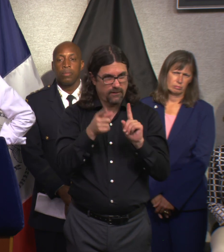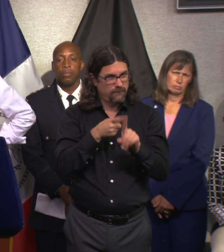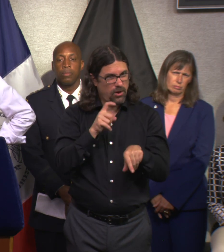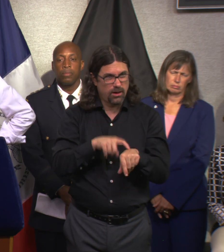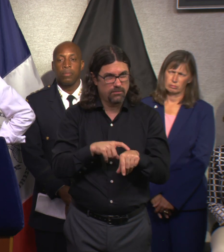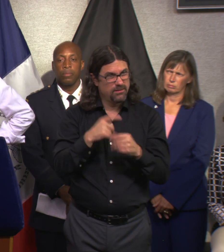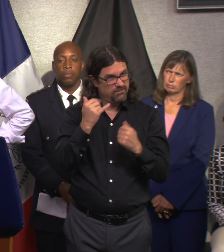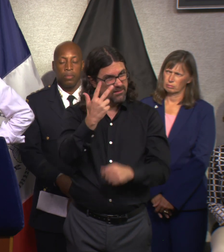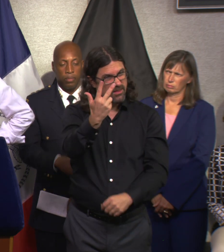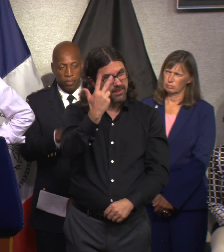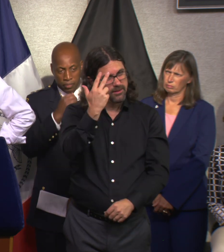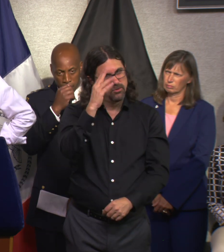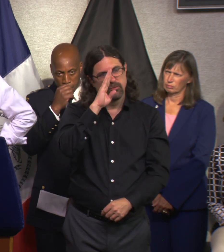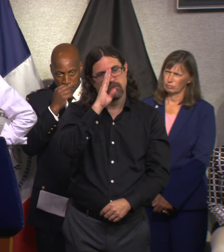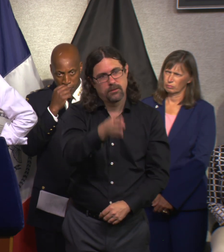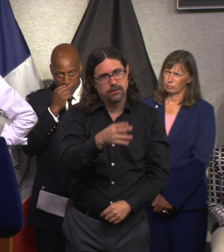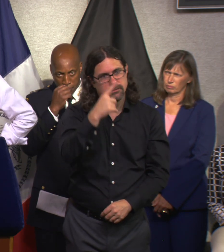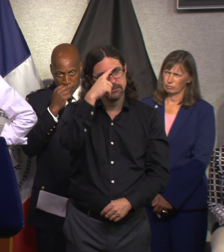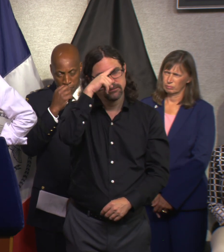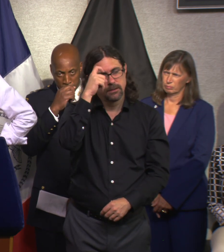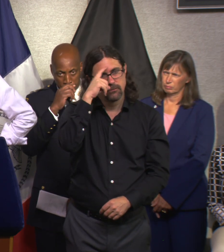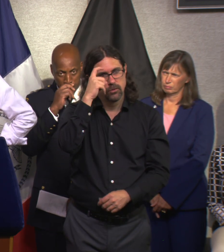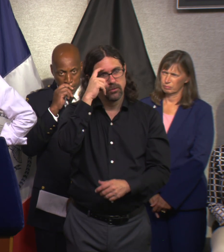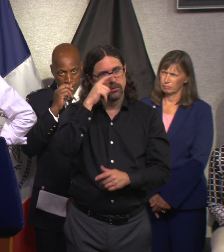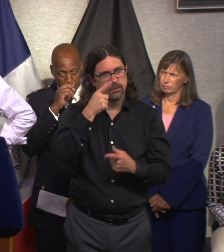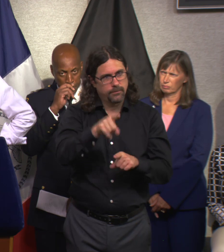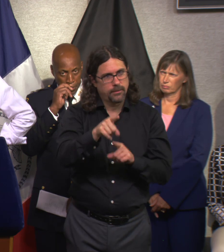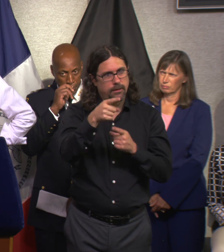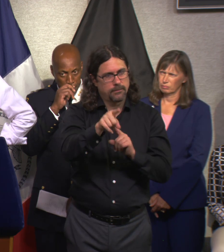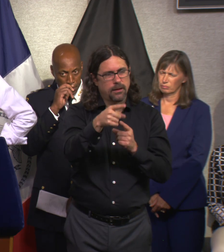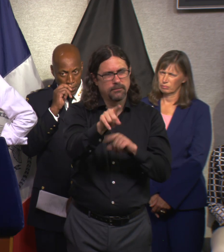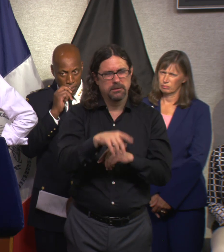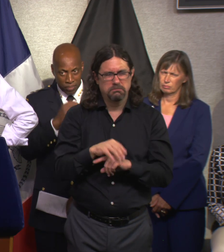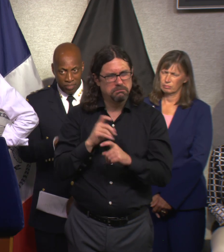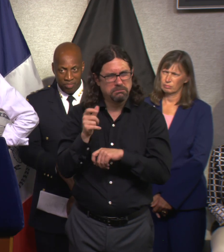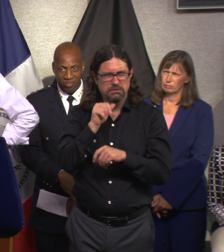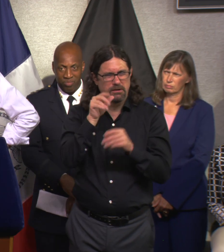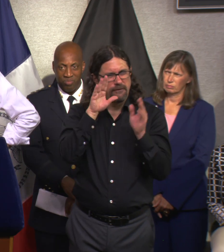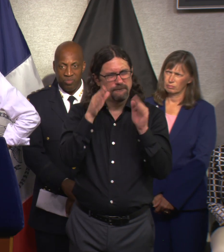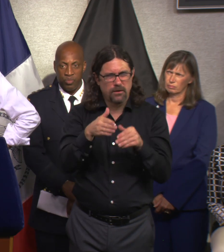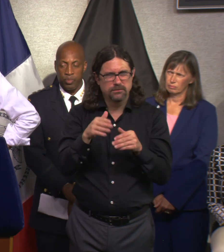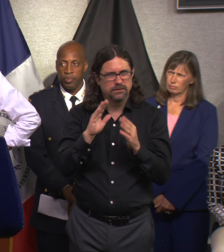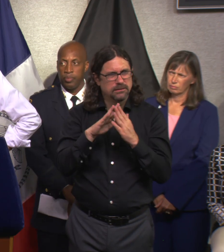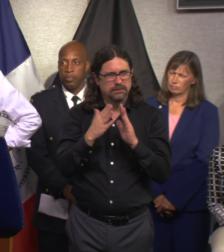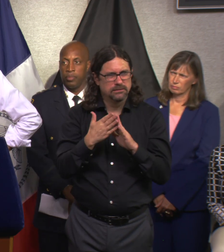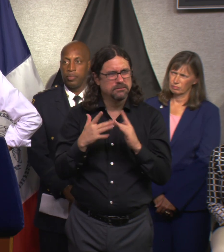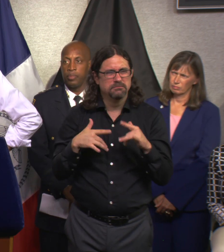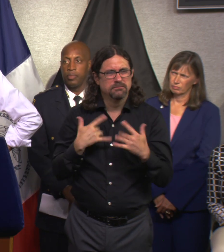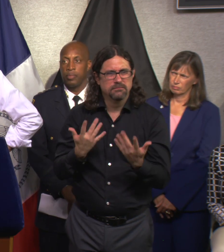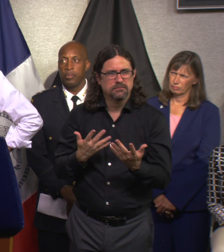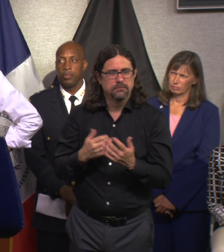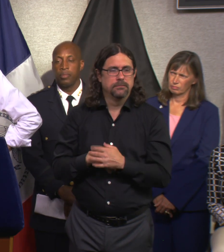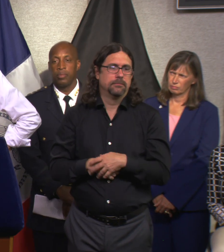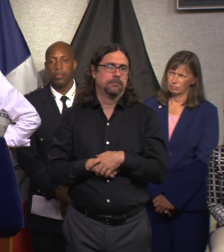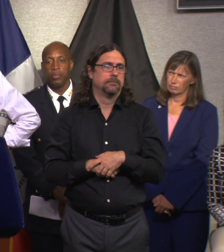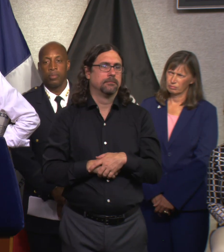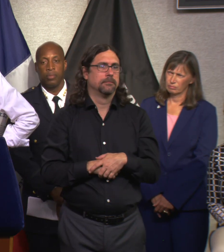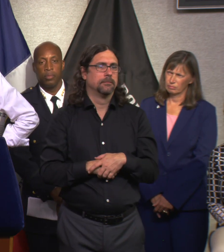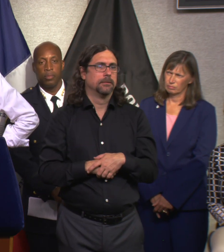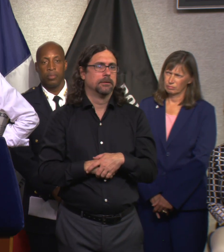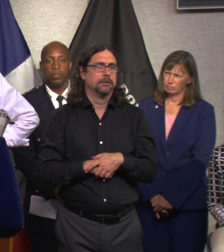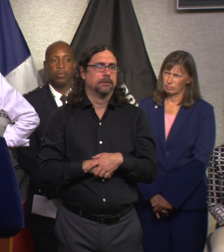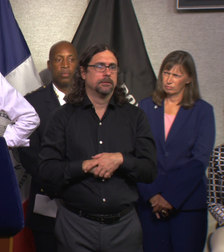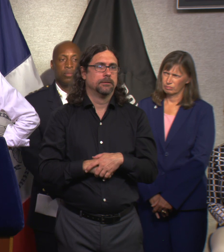out? What's going on? I'm focused all the time on making NYCHA better. And Melissa, you've seen, I have to give historical perspective. You've seen